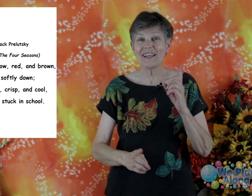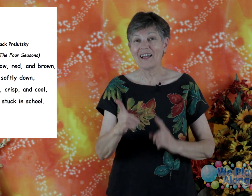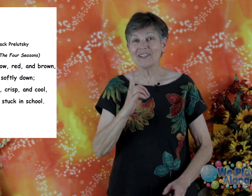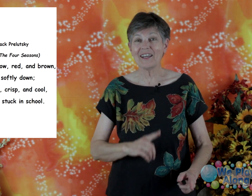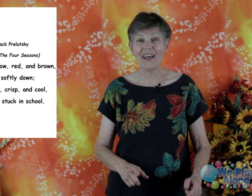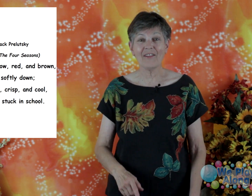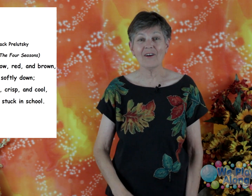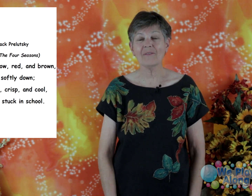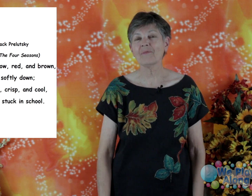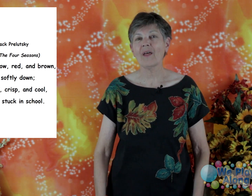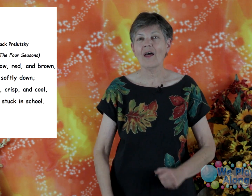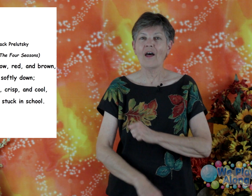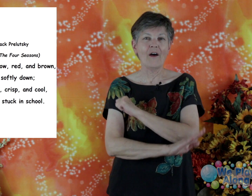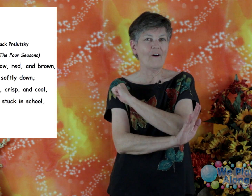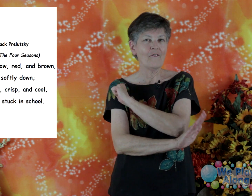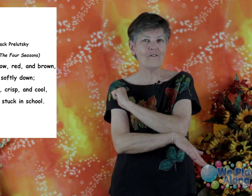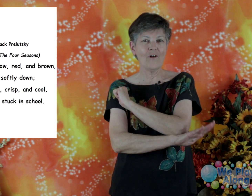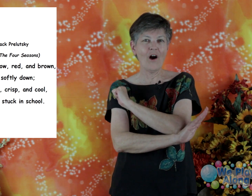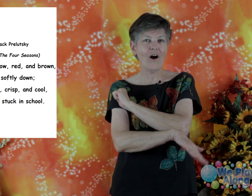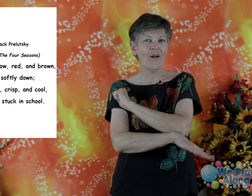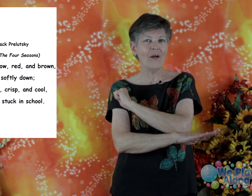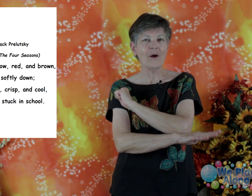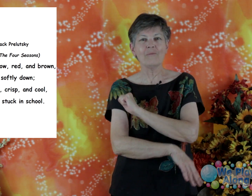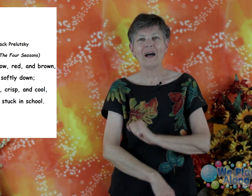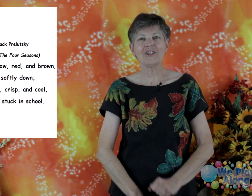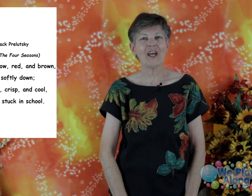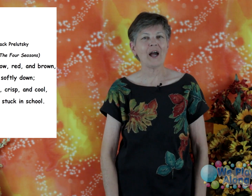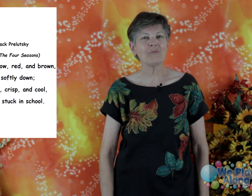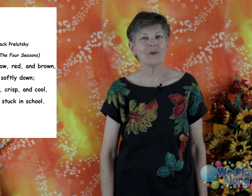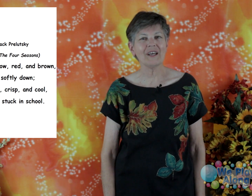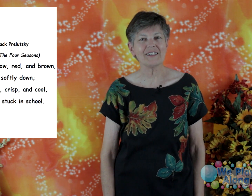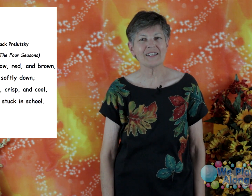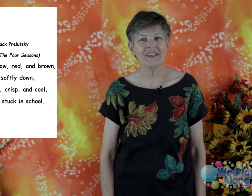sign together Fall by Jack Prelutsky.